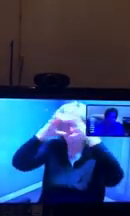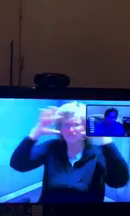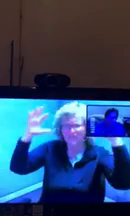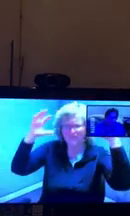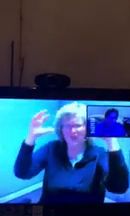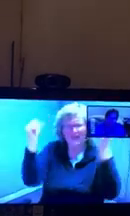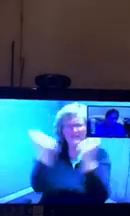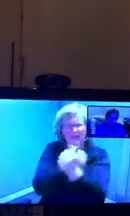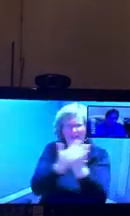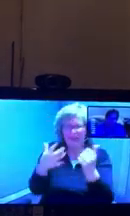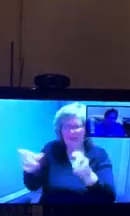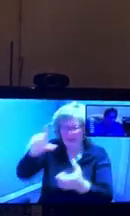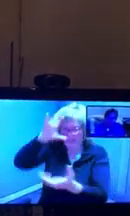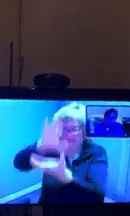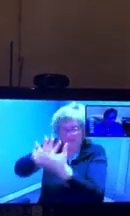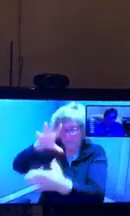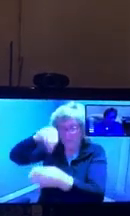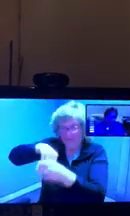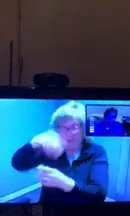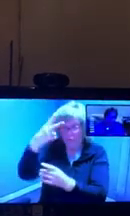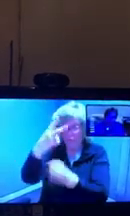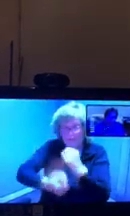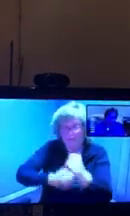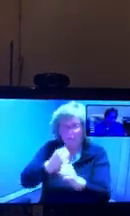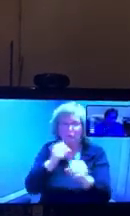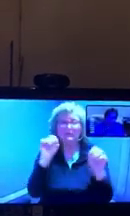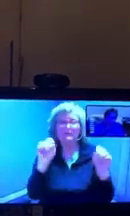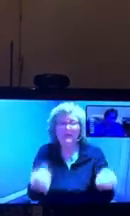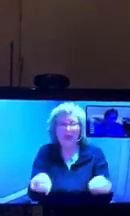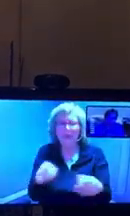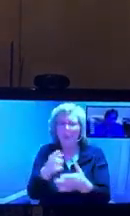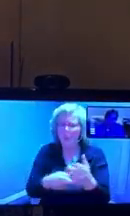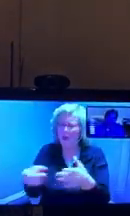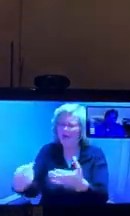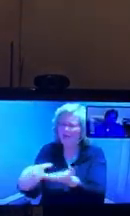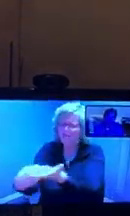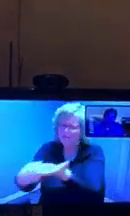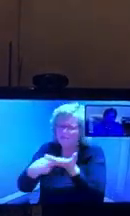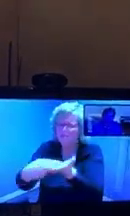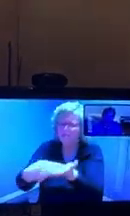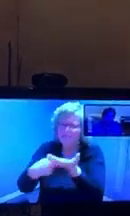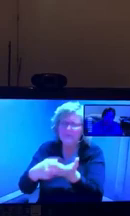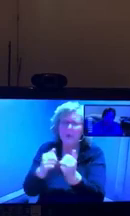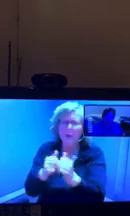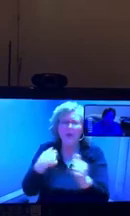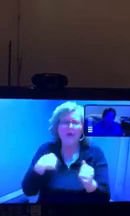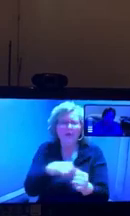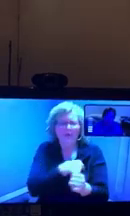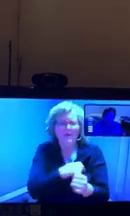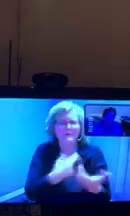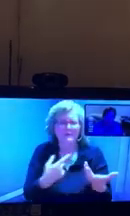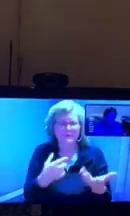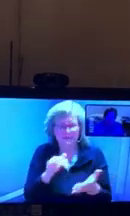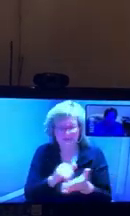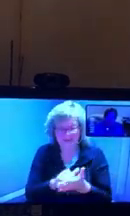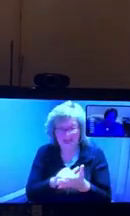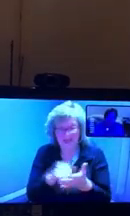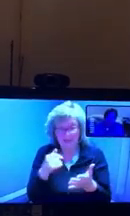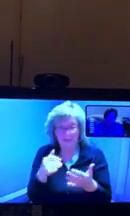can do it in 2 years, but what he's talked to Blaine and Fred and I, and Mark Capiz, that, you know what, if we lock